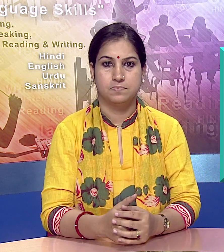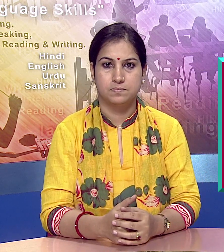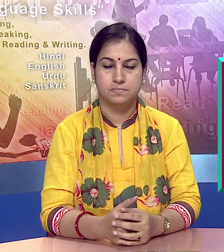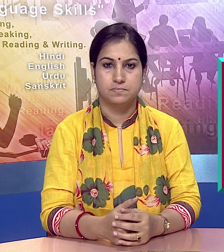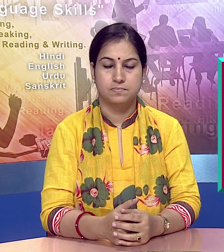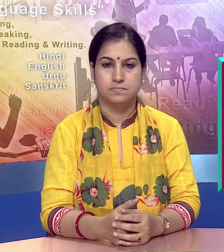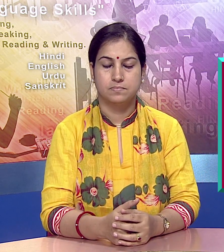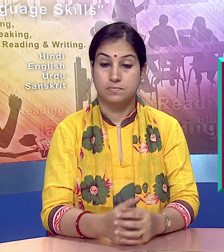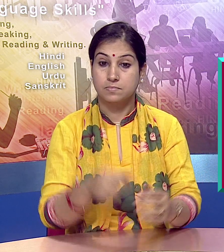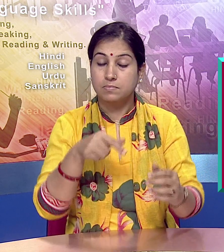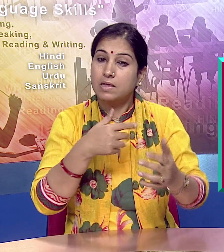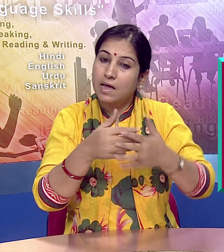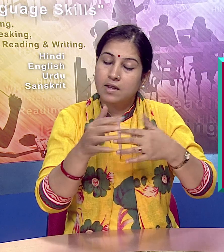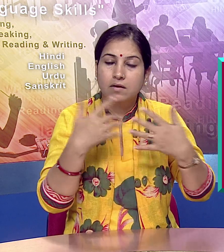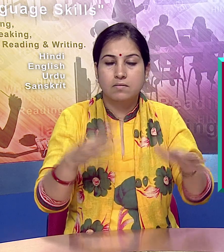A stain is an unwanted